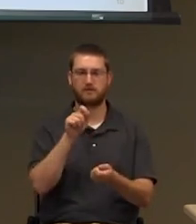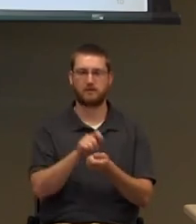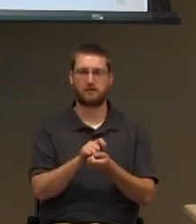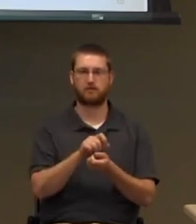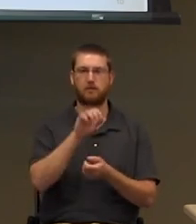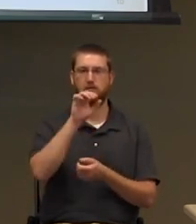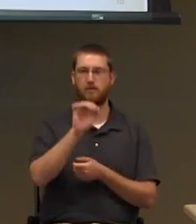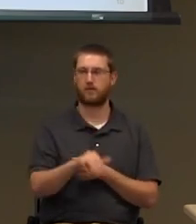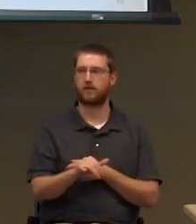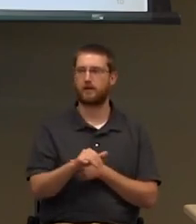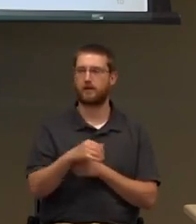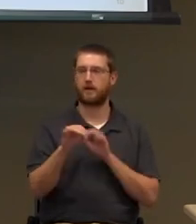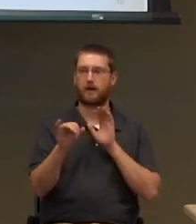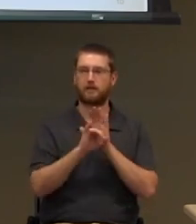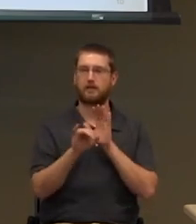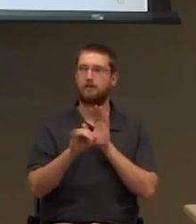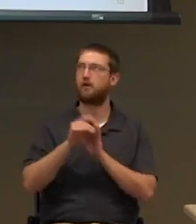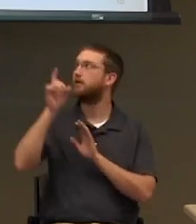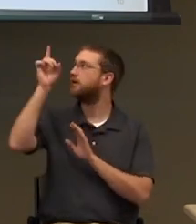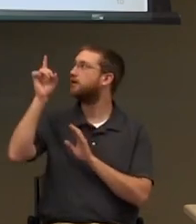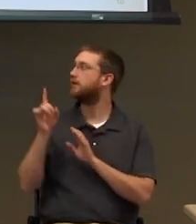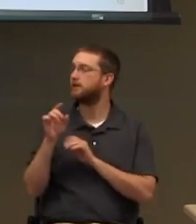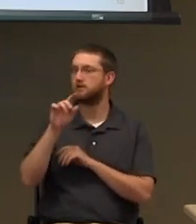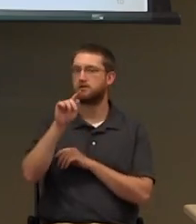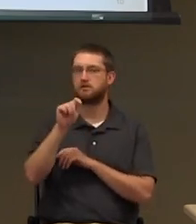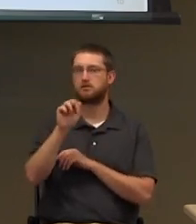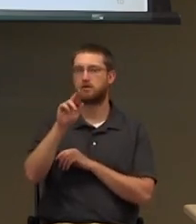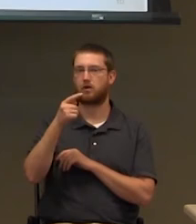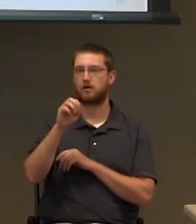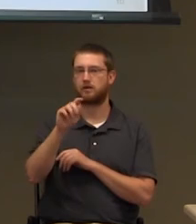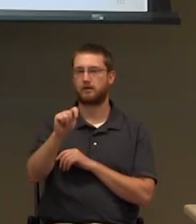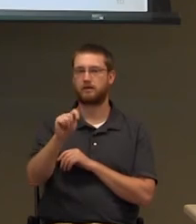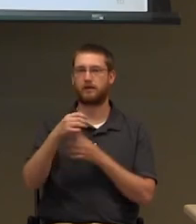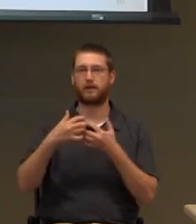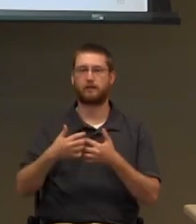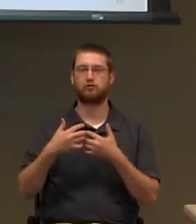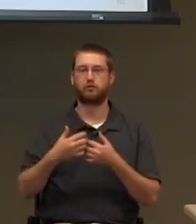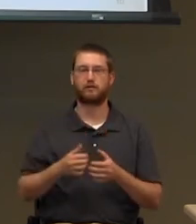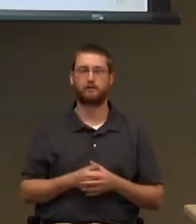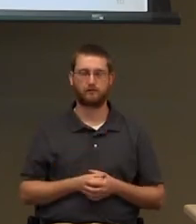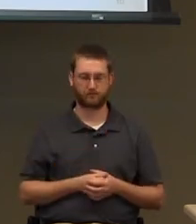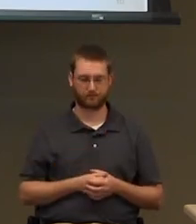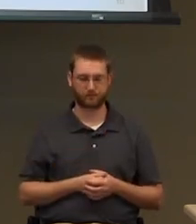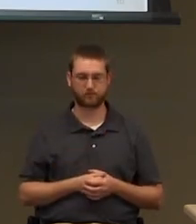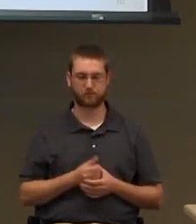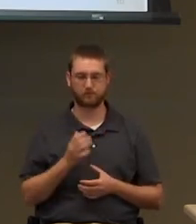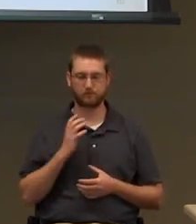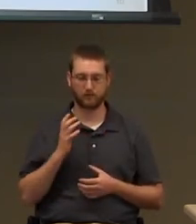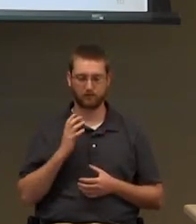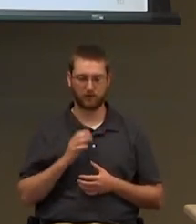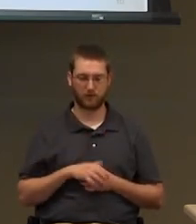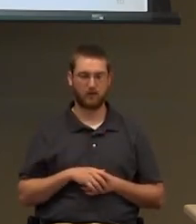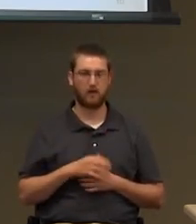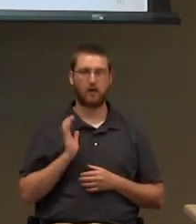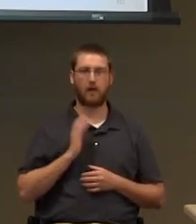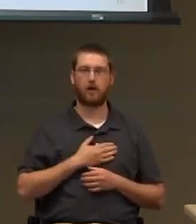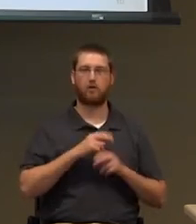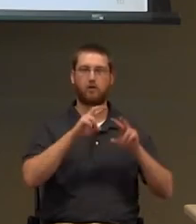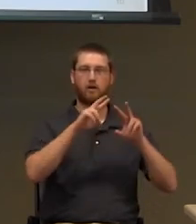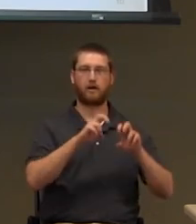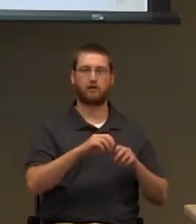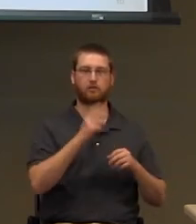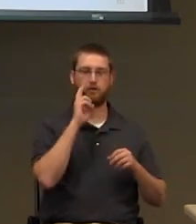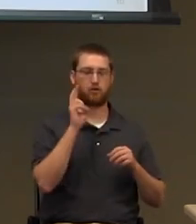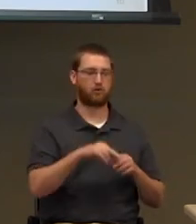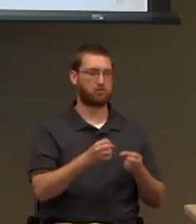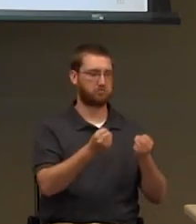used to identify those as the target industry list. When we did our analysis, we looked at a number of